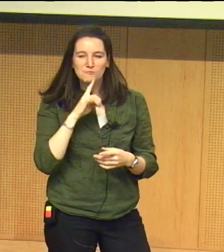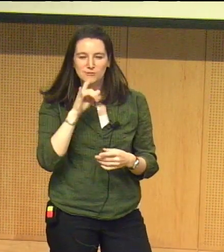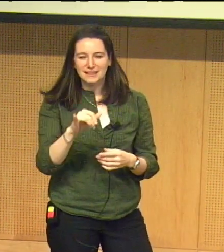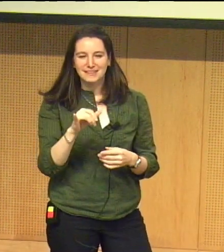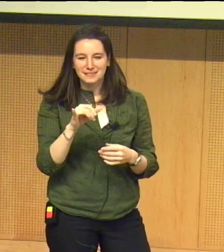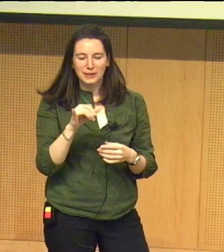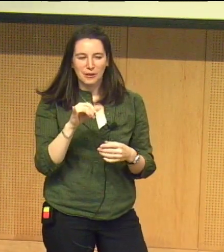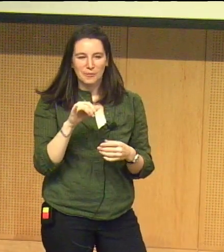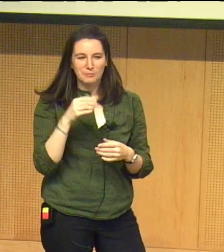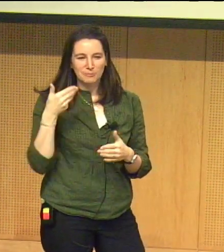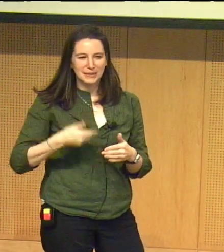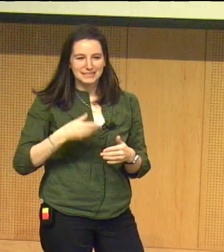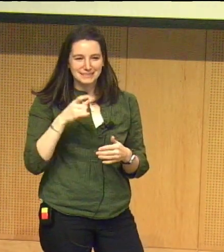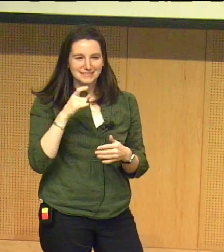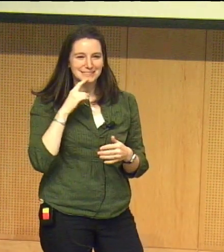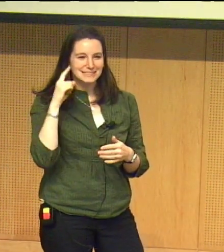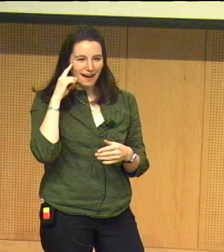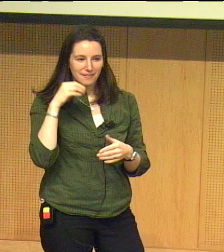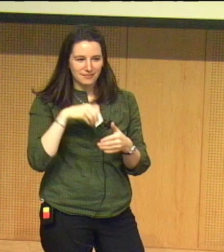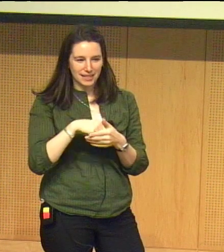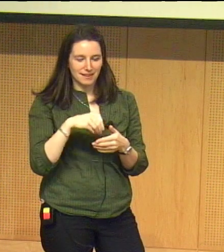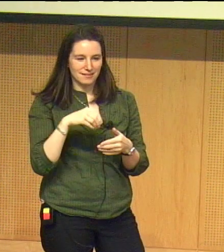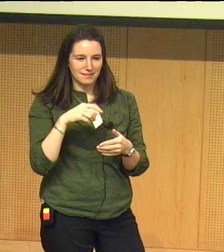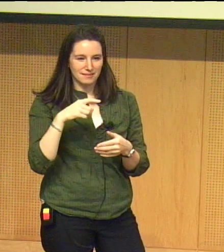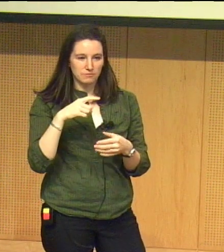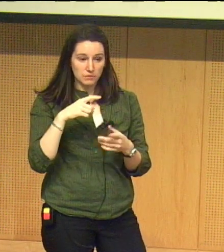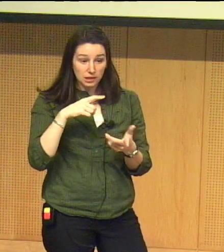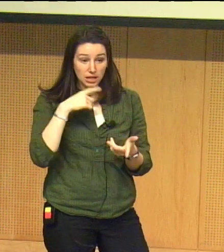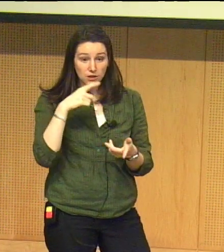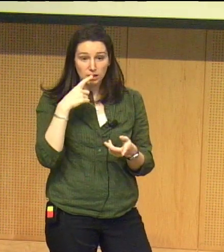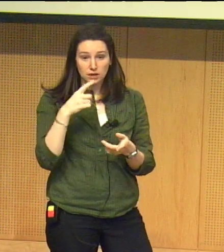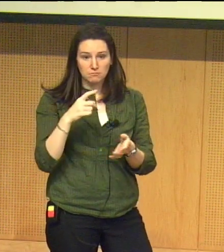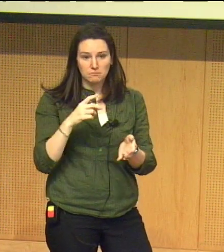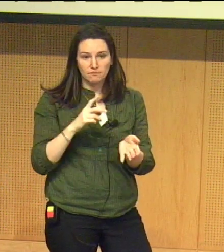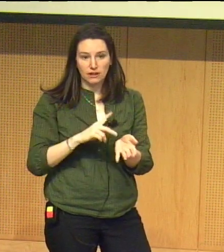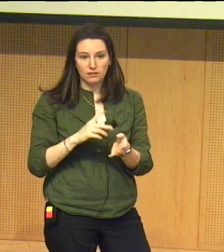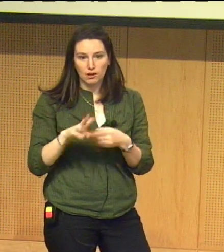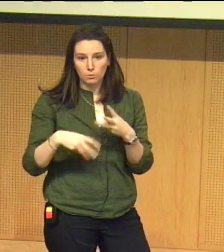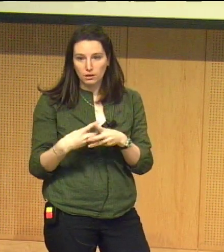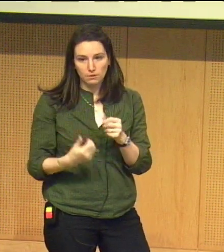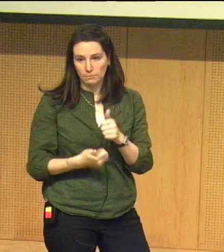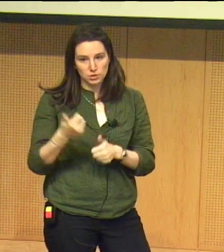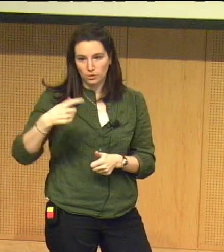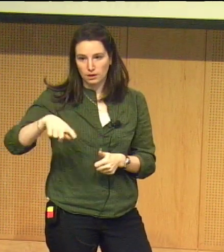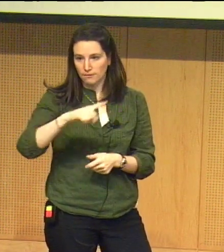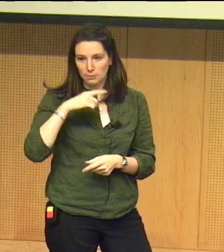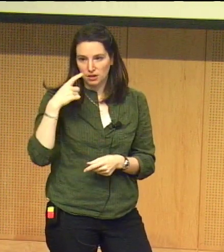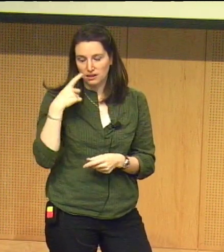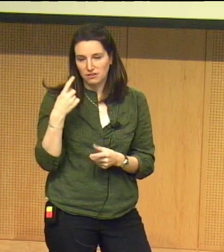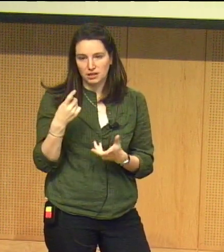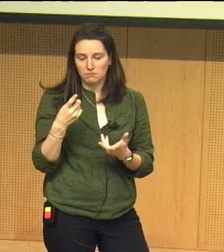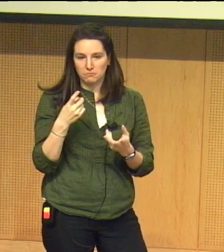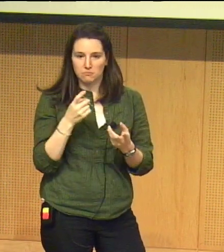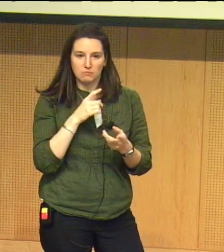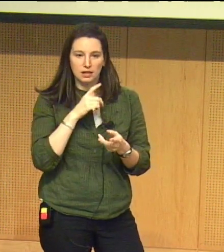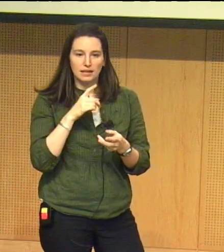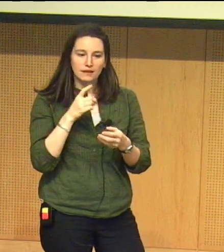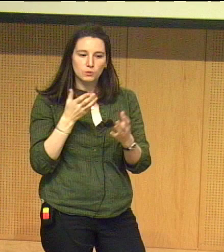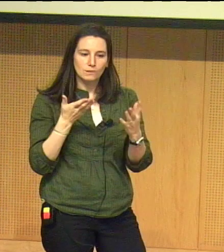really, being deaf in the hearing veterinary world, the majority of them are hearing. If you got